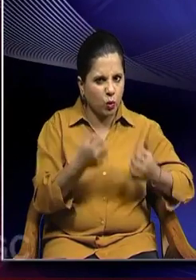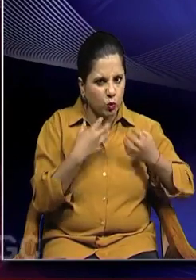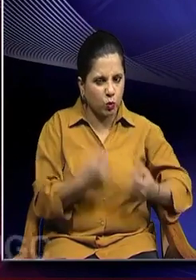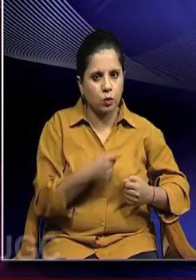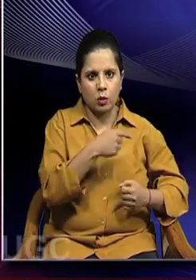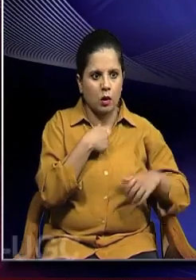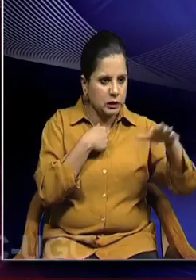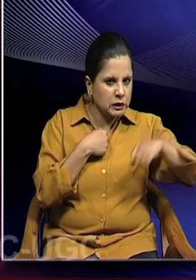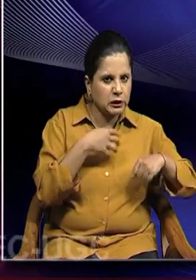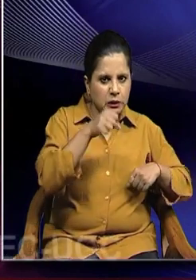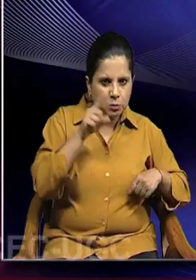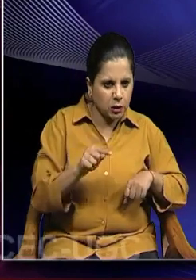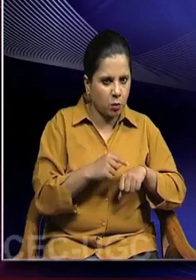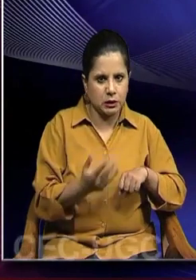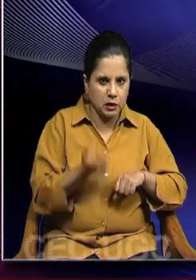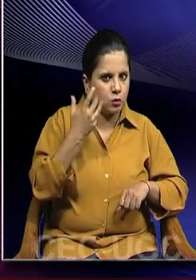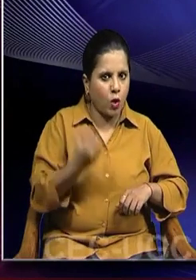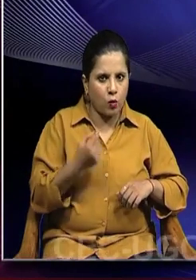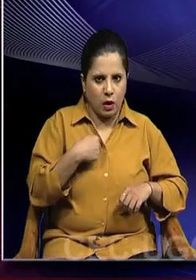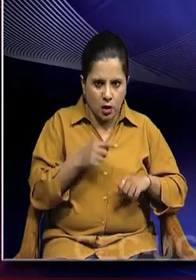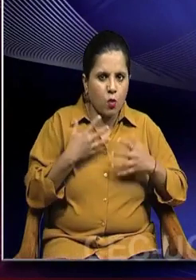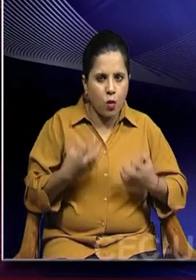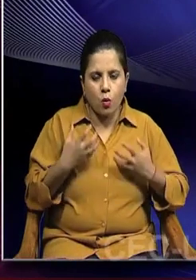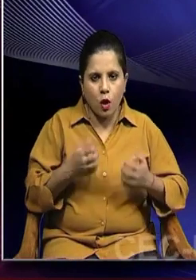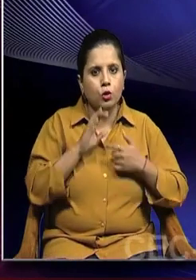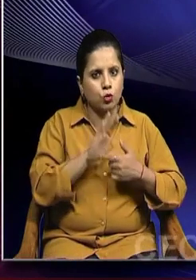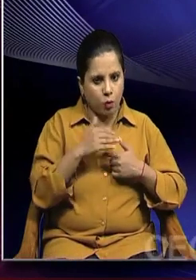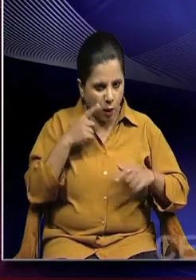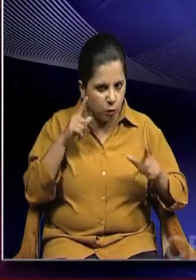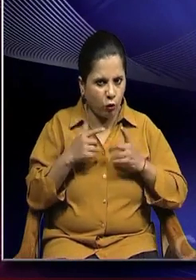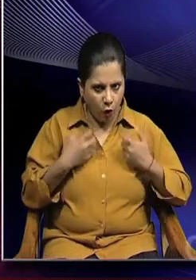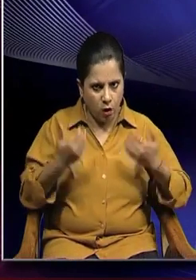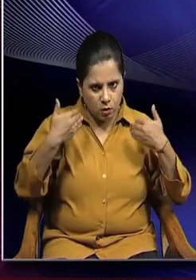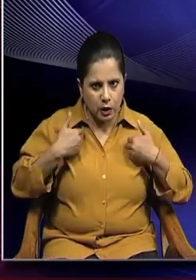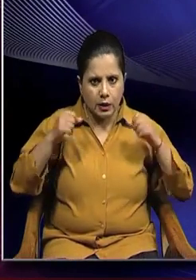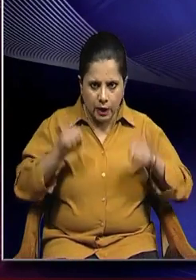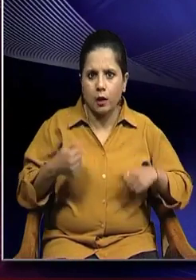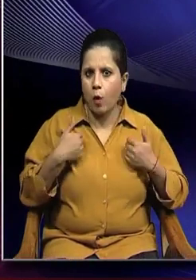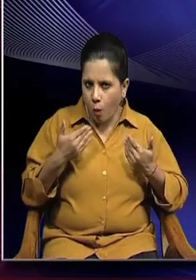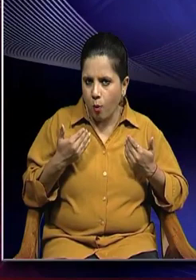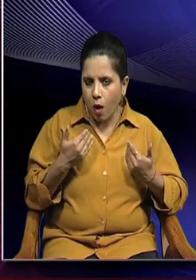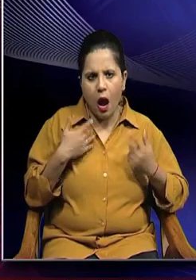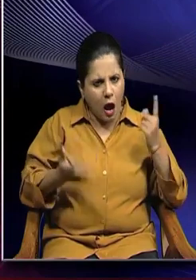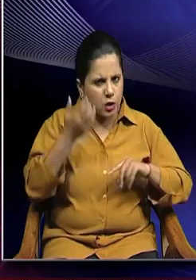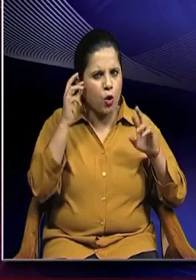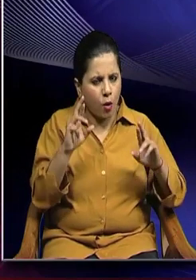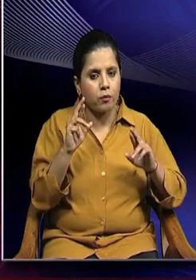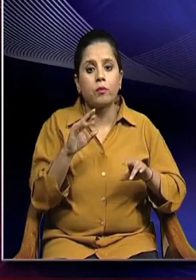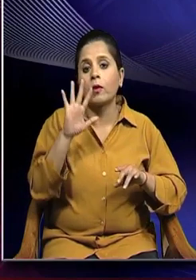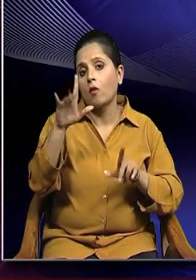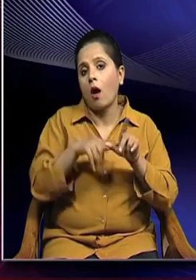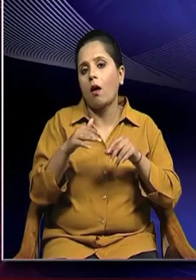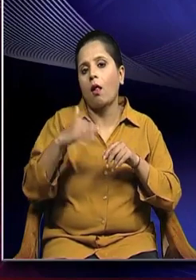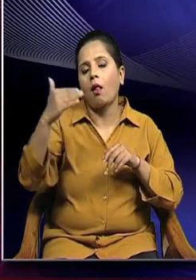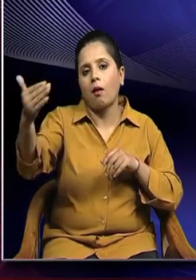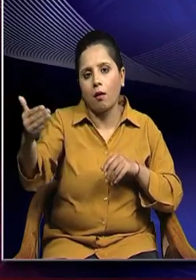need to grab a chance, I want a chance, I want to prove myself, I wish to achieve this. 5 years down the line,